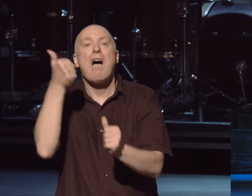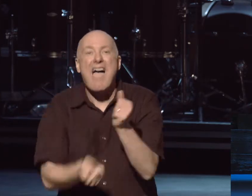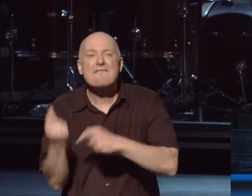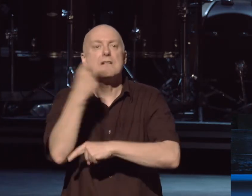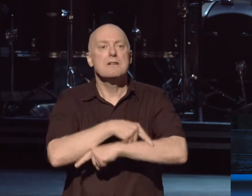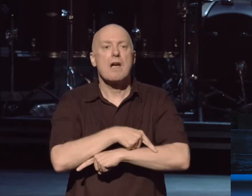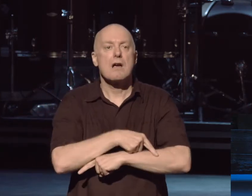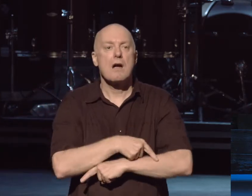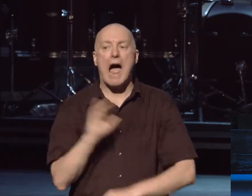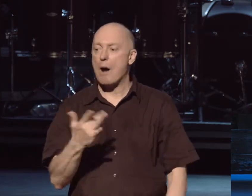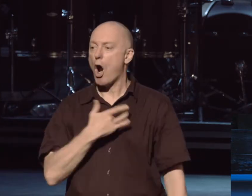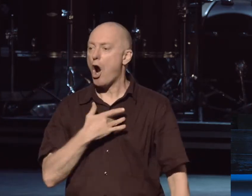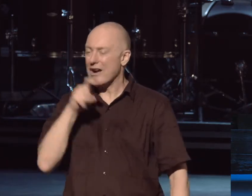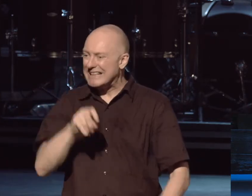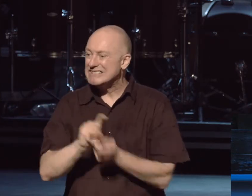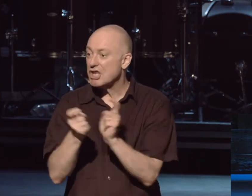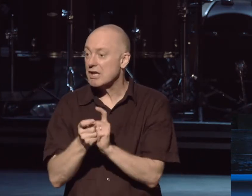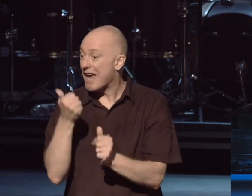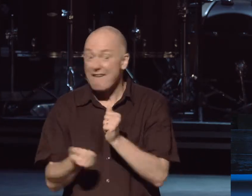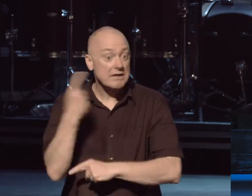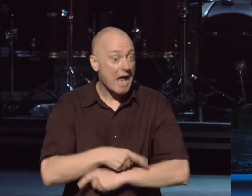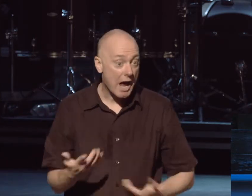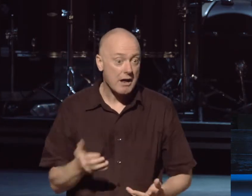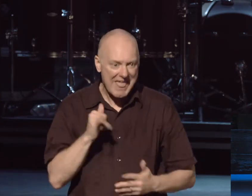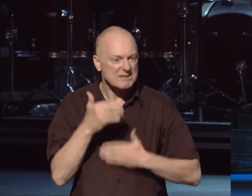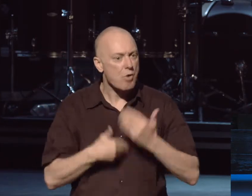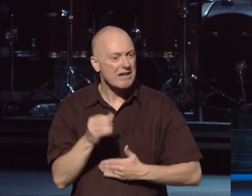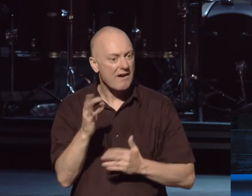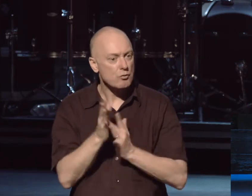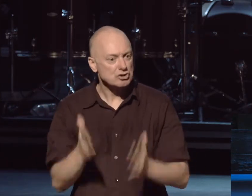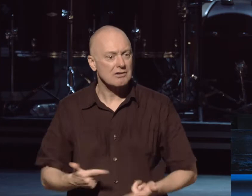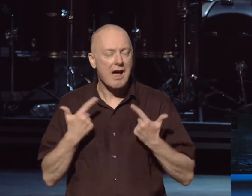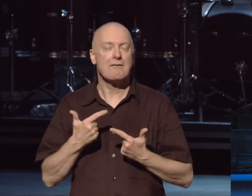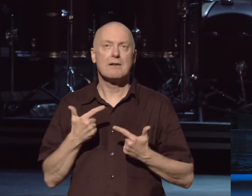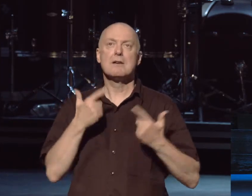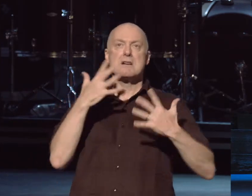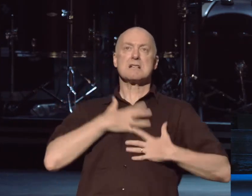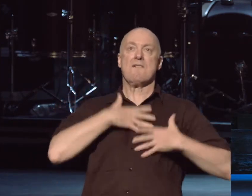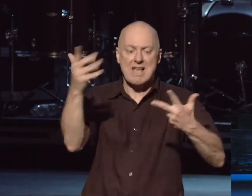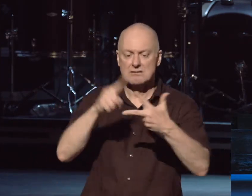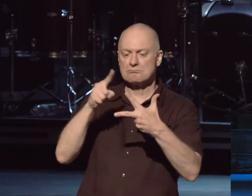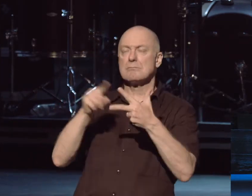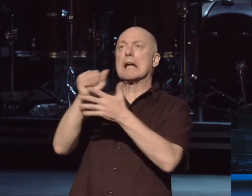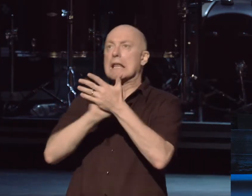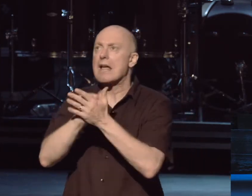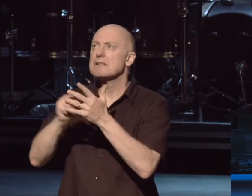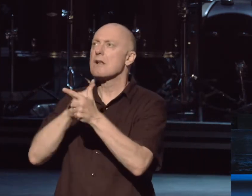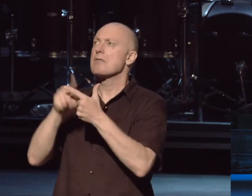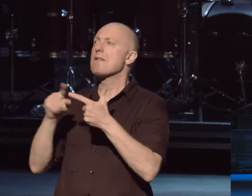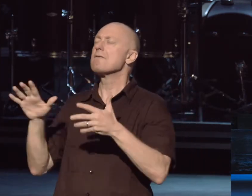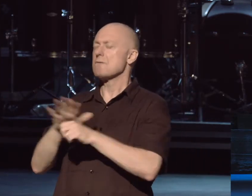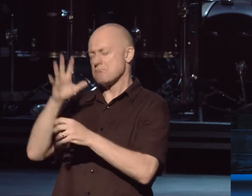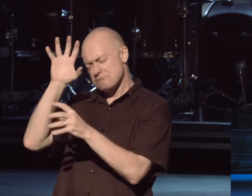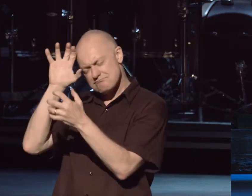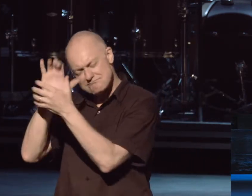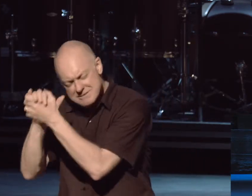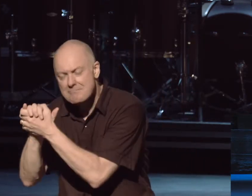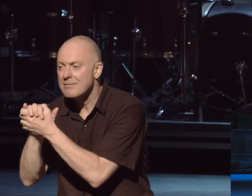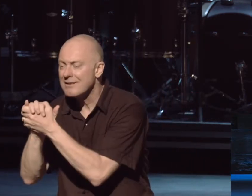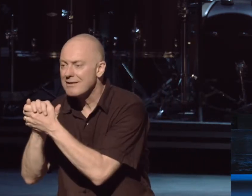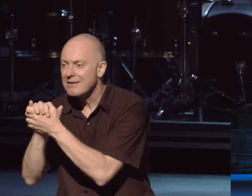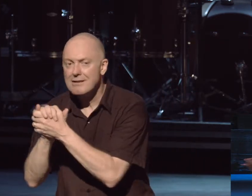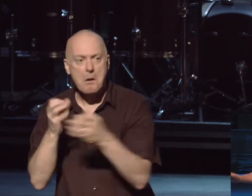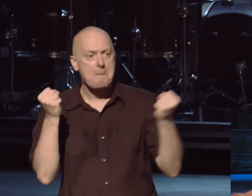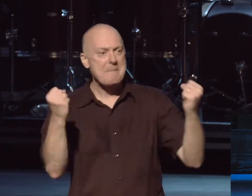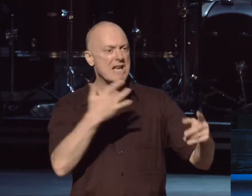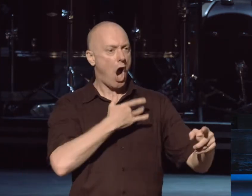every day our heart is in need of change, because that's the process of the Christian life, to confess, to be cleansed, and to be filled with conviction. And so